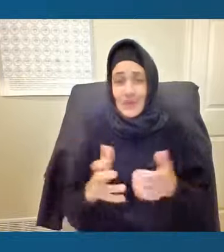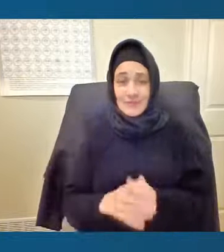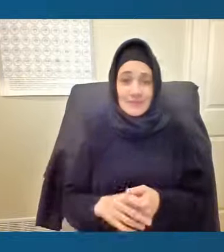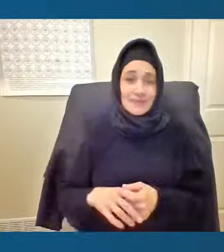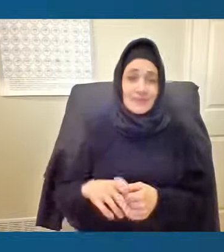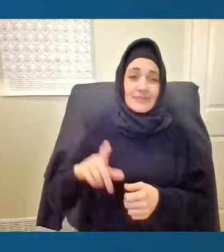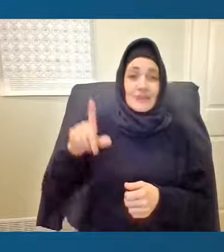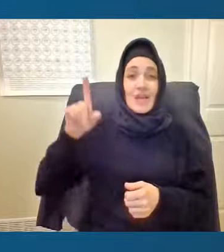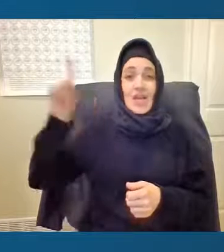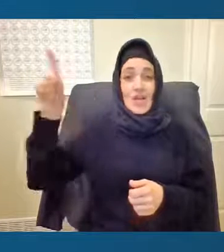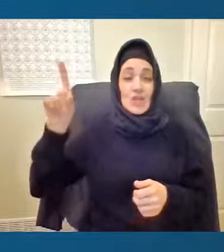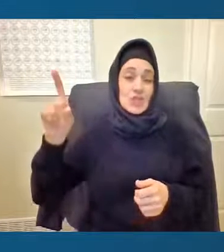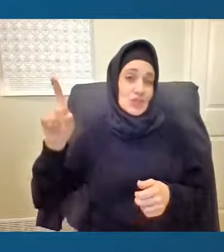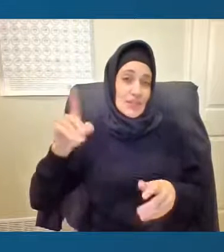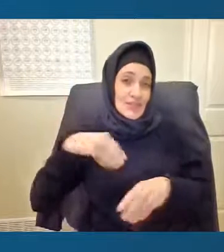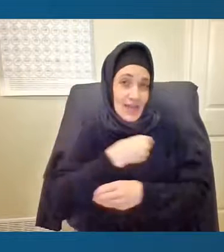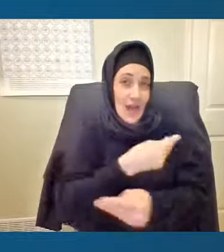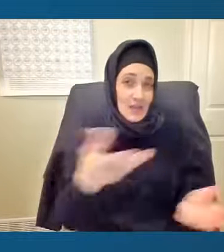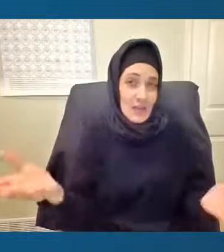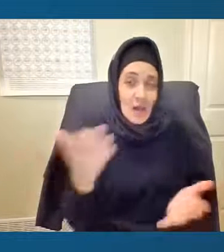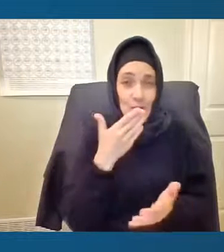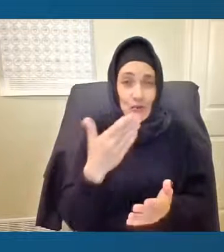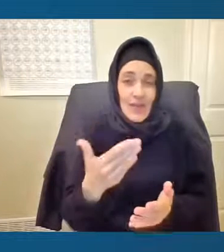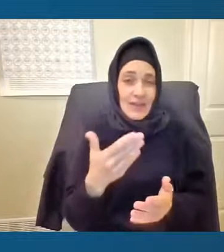pray Maghrib right now, inshallah.